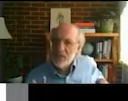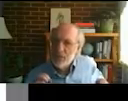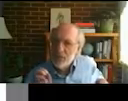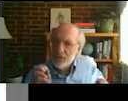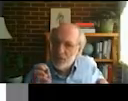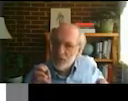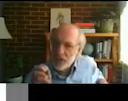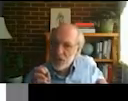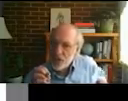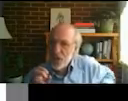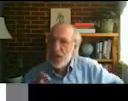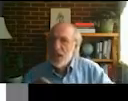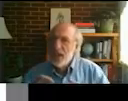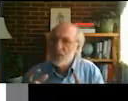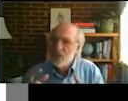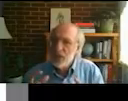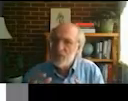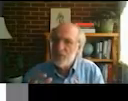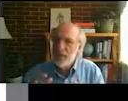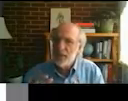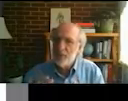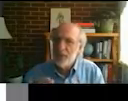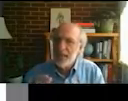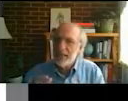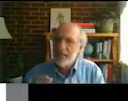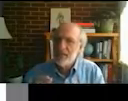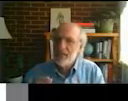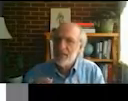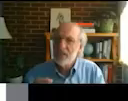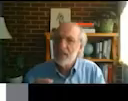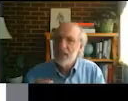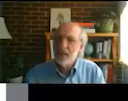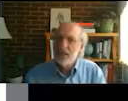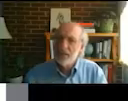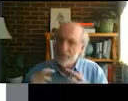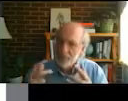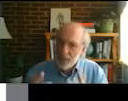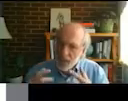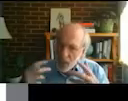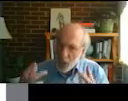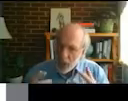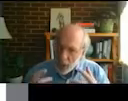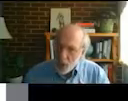formalized system of instruction, as well as providing practice in